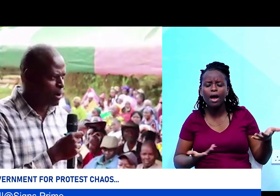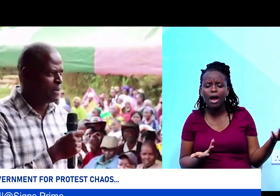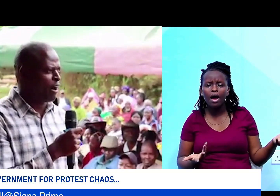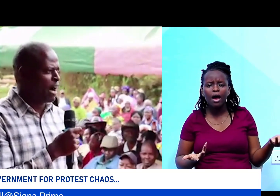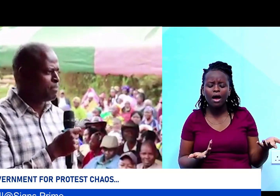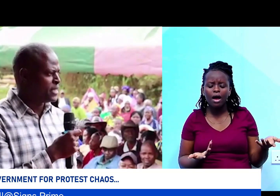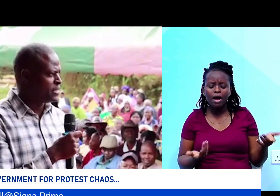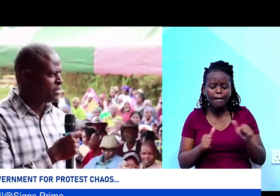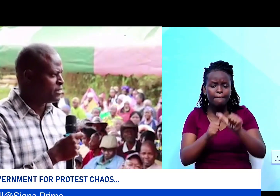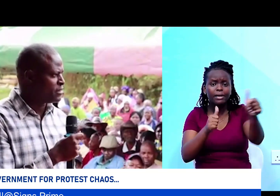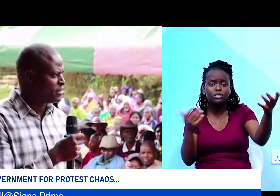Walipita wapi?